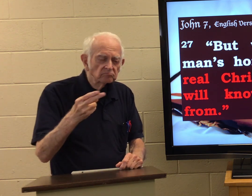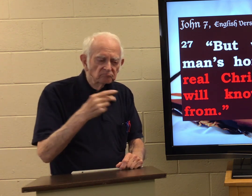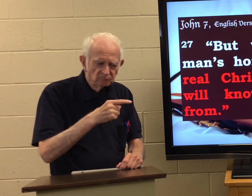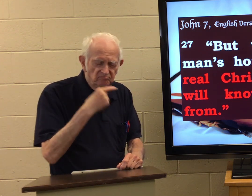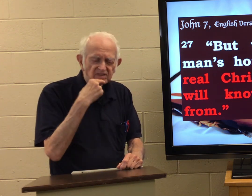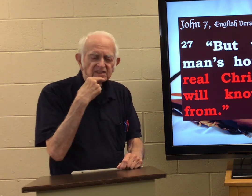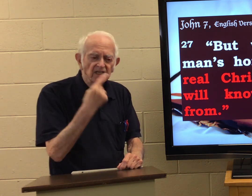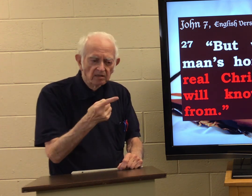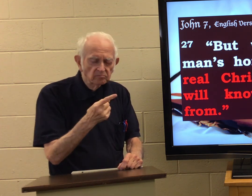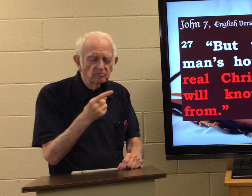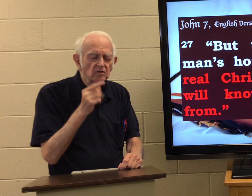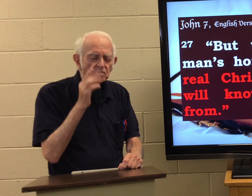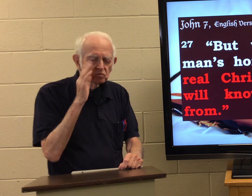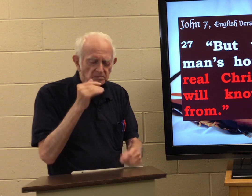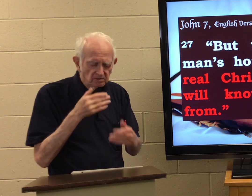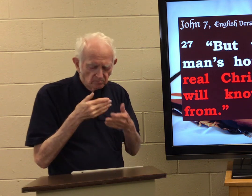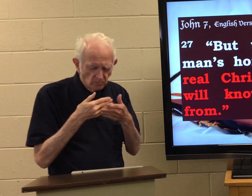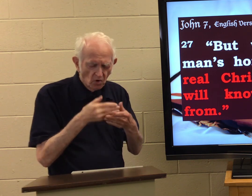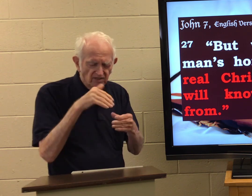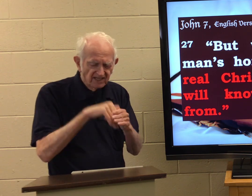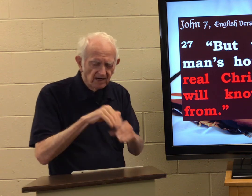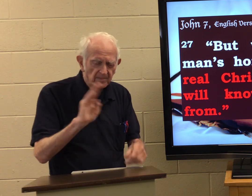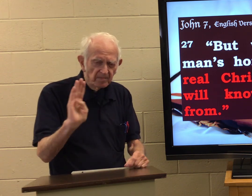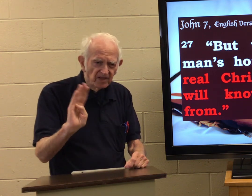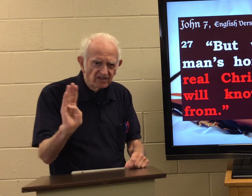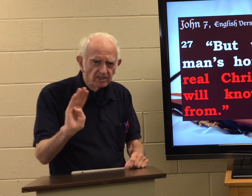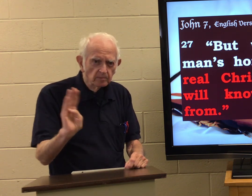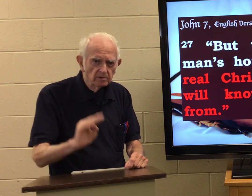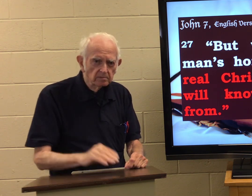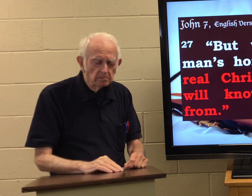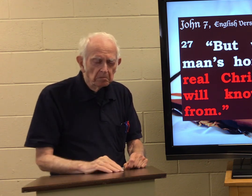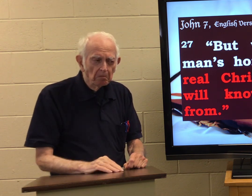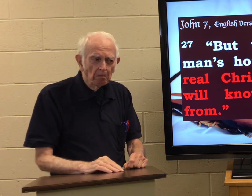named Micah. He said that he would be born in Bethlehem.